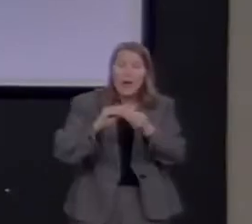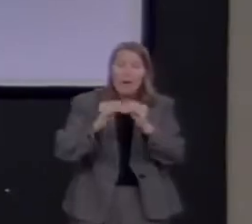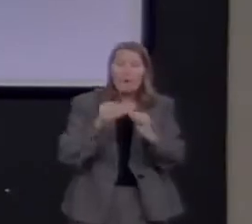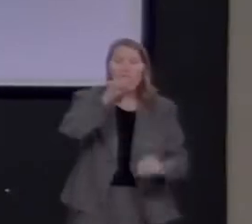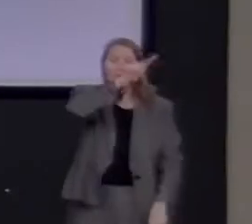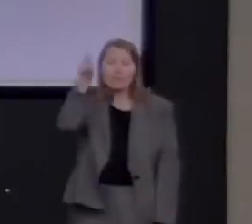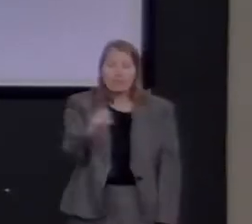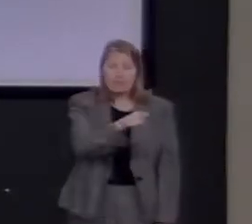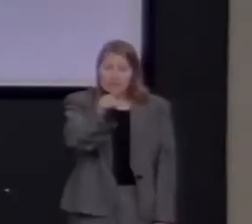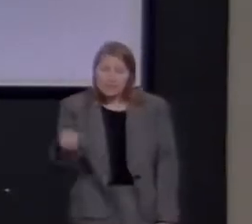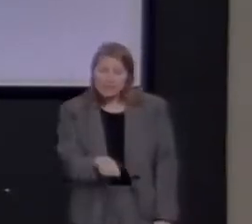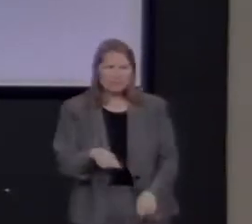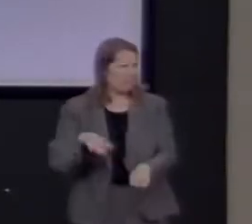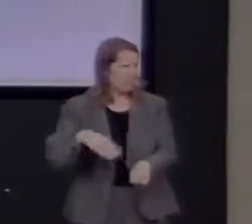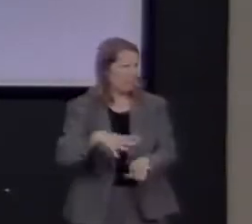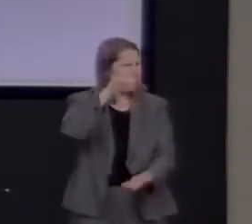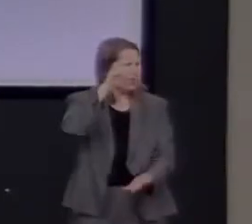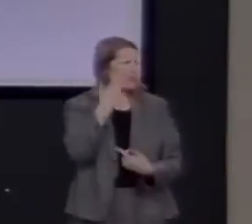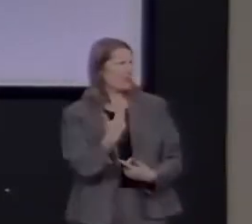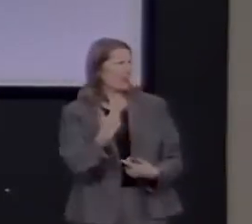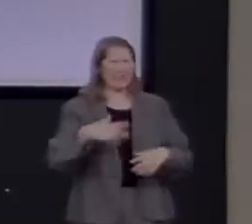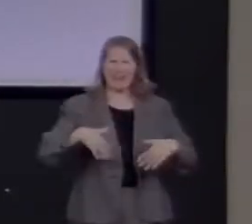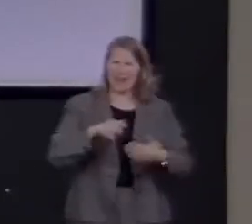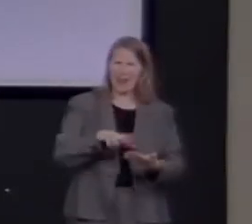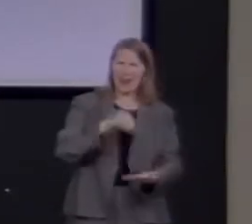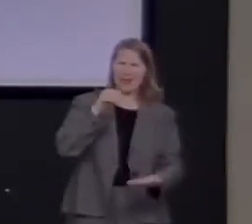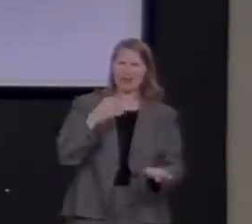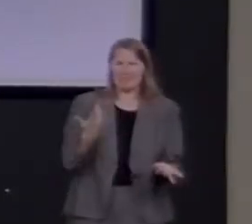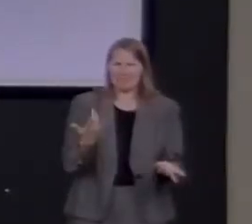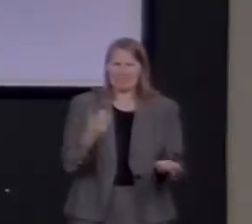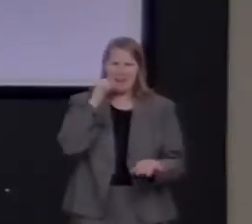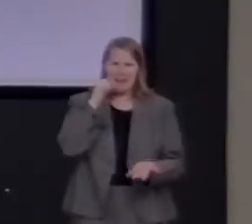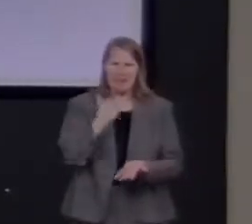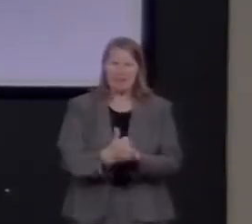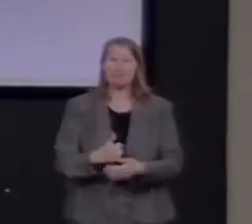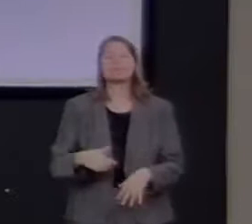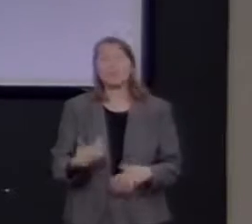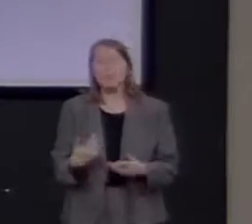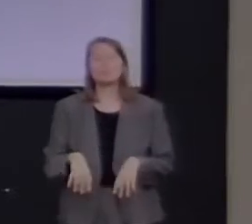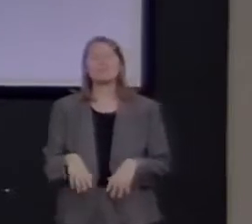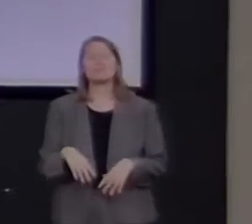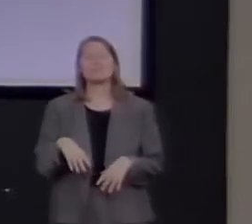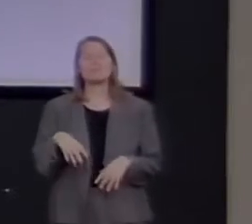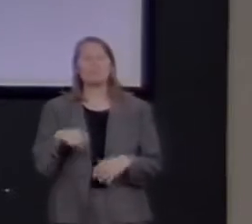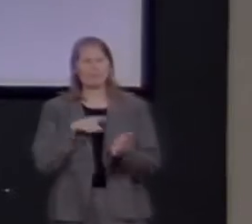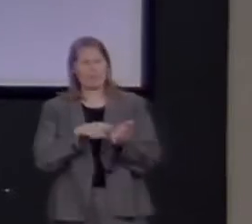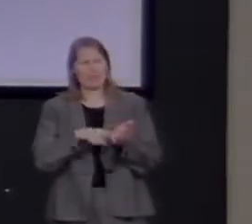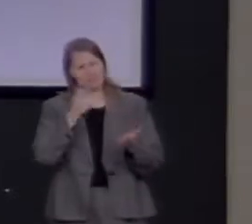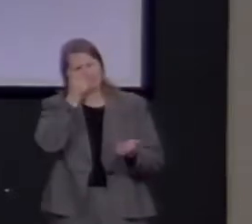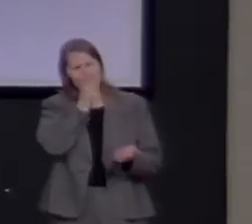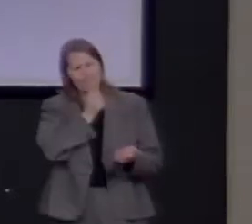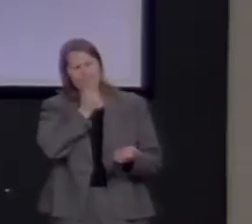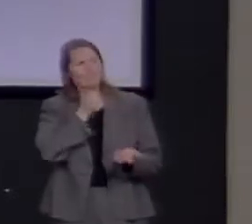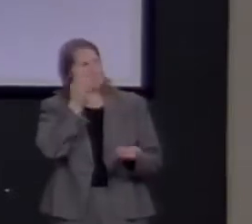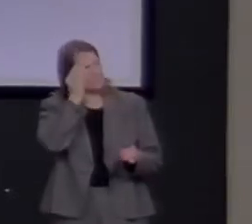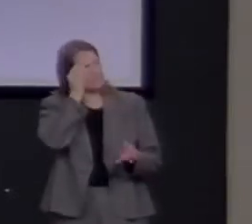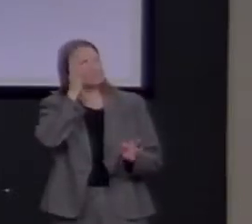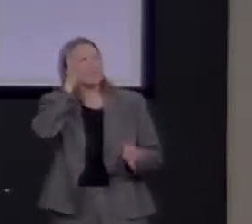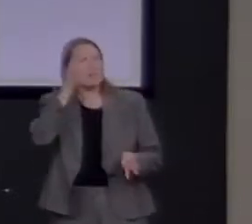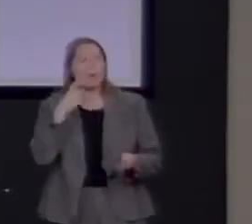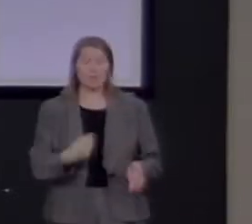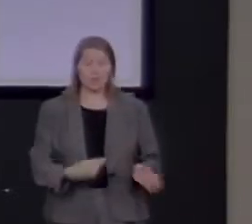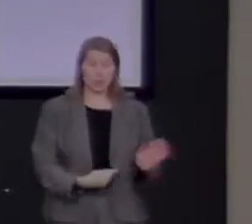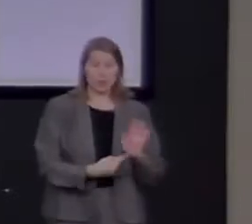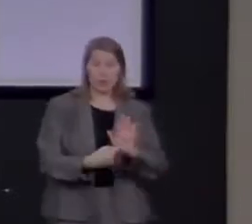acquired those yet. So the strategy that researchers in the infancy field have chosen is to present